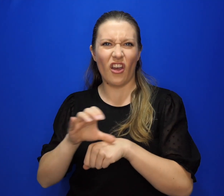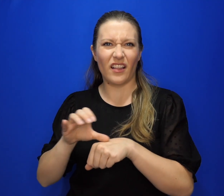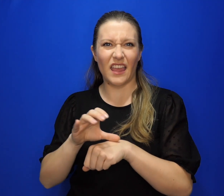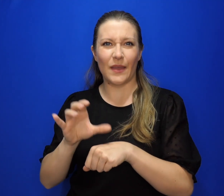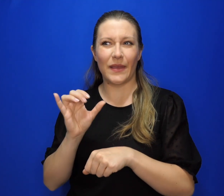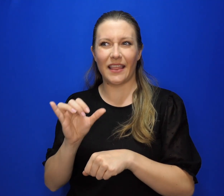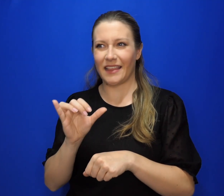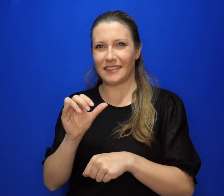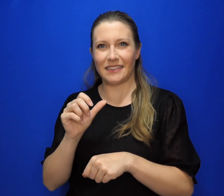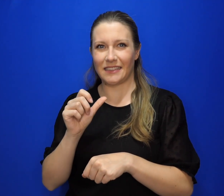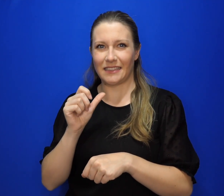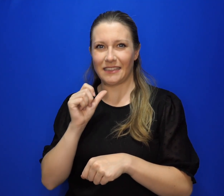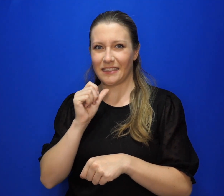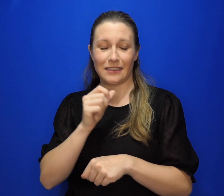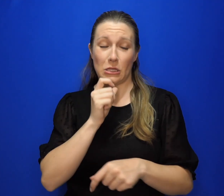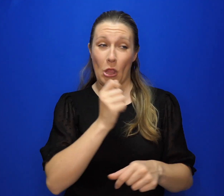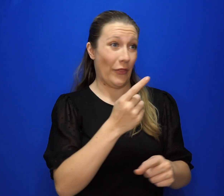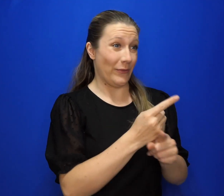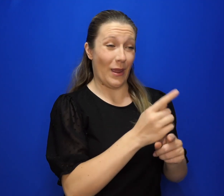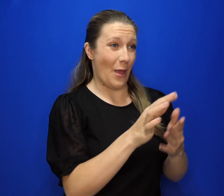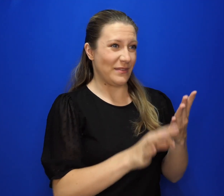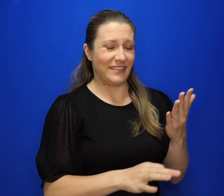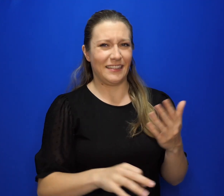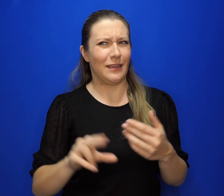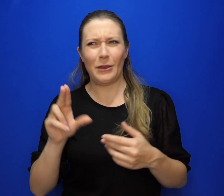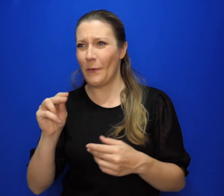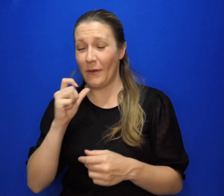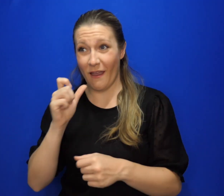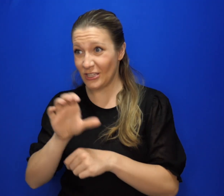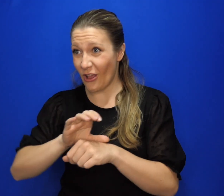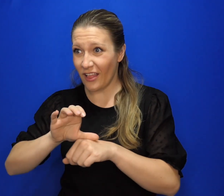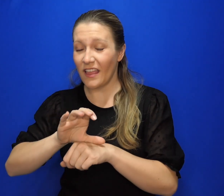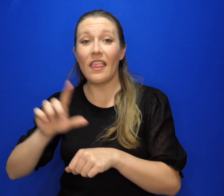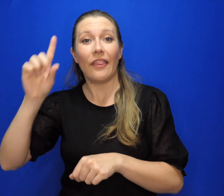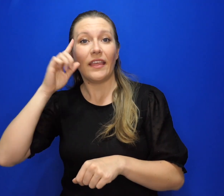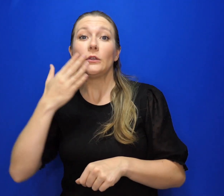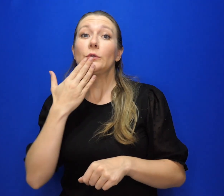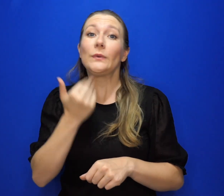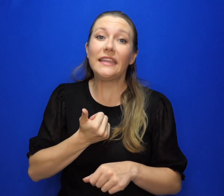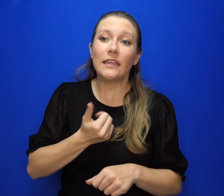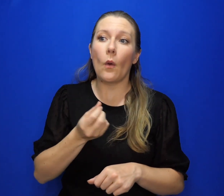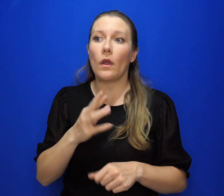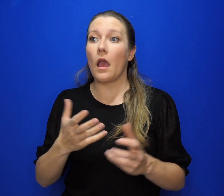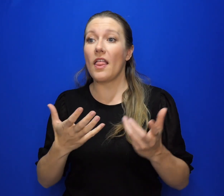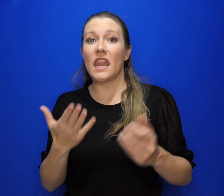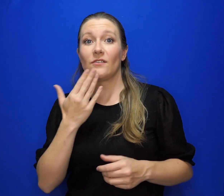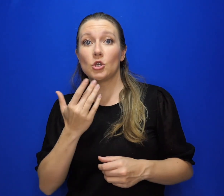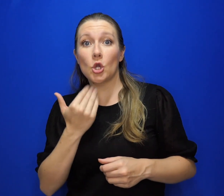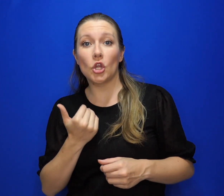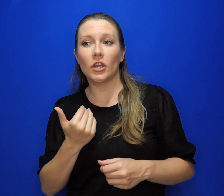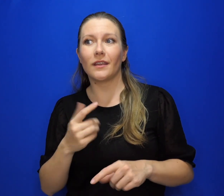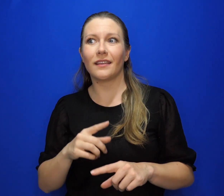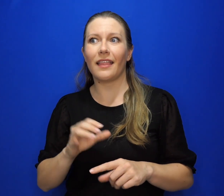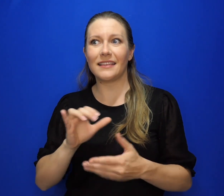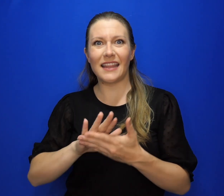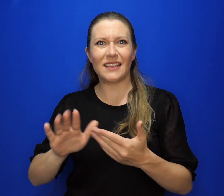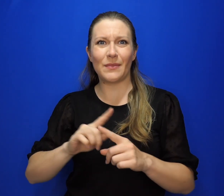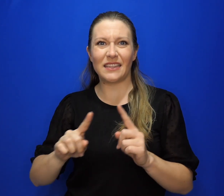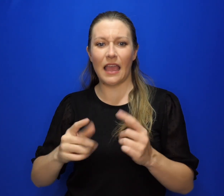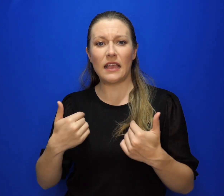right option. Not chocolate. Yeah. Like, I know, because they think sweet or sugary, which is nice, but it's fatty and not